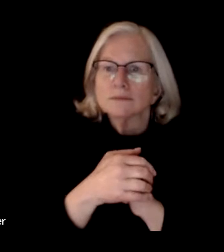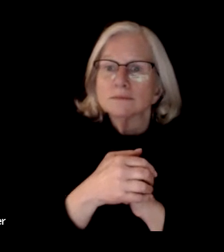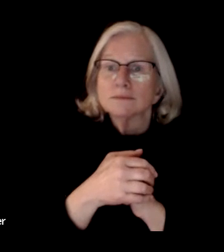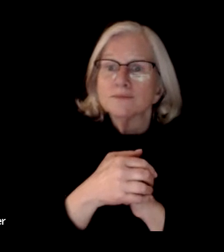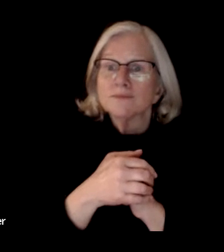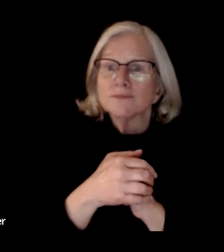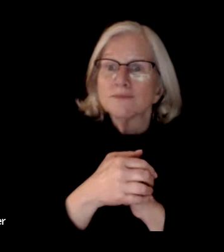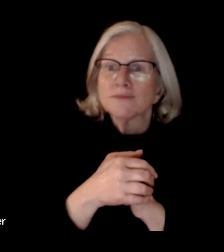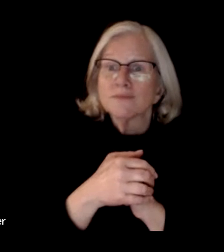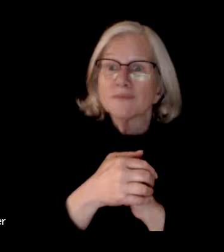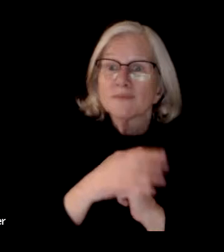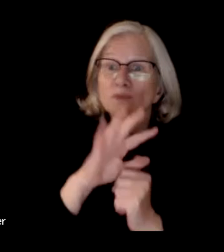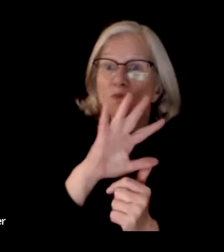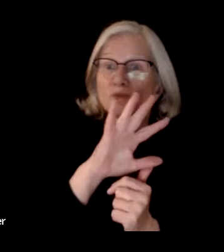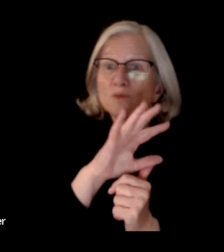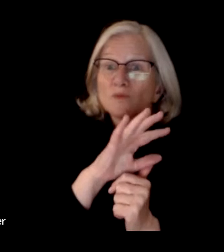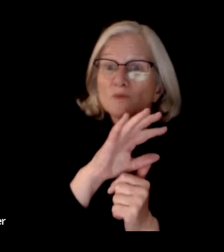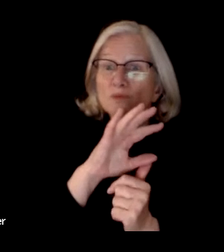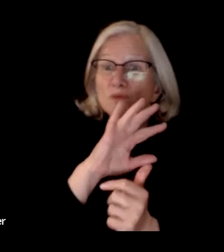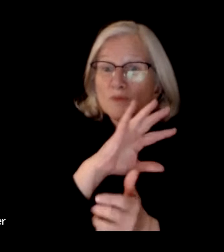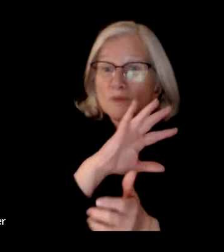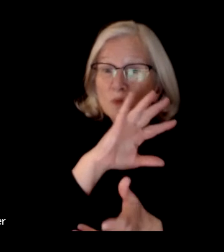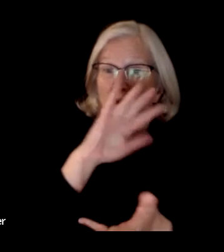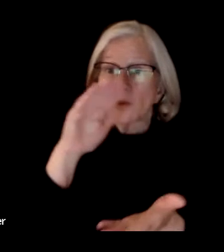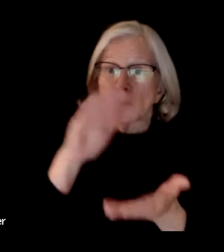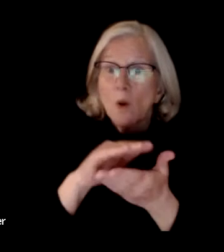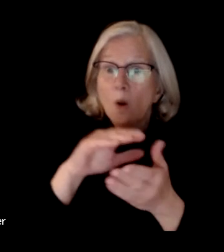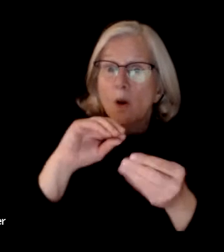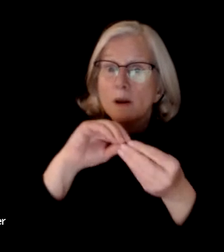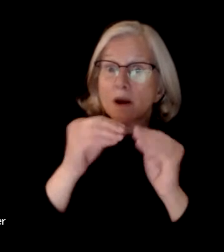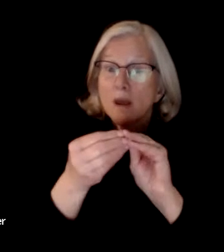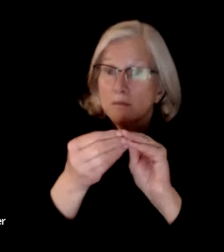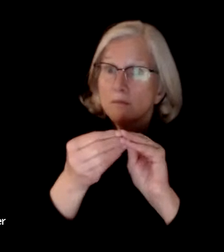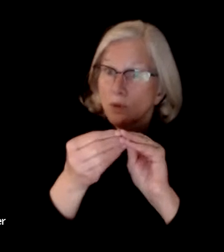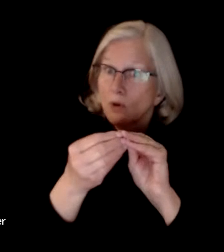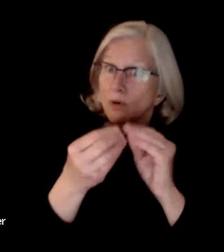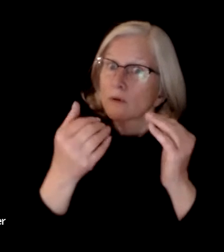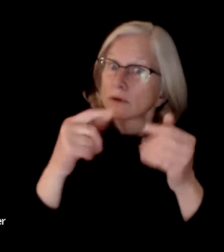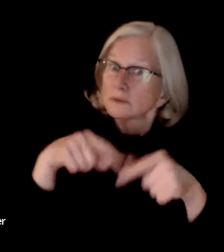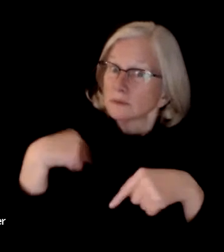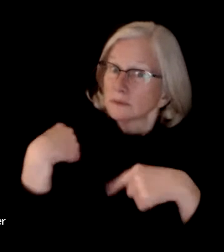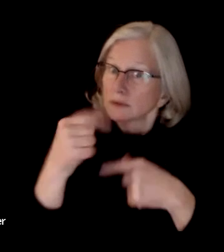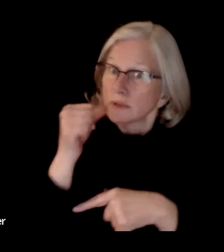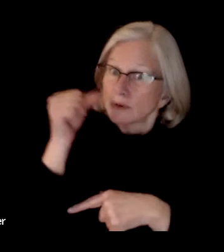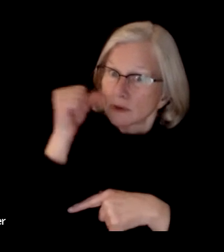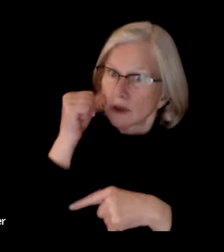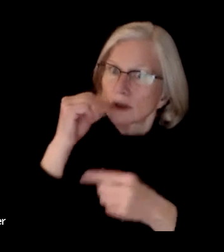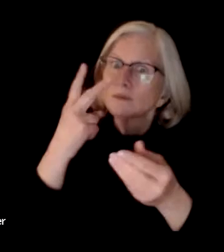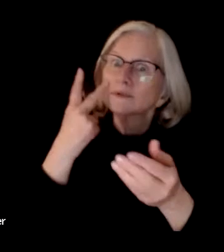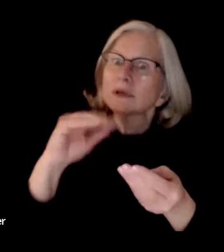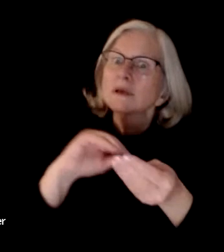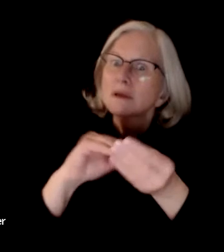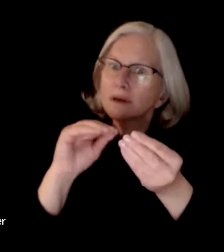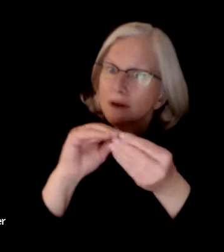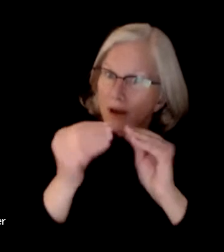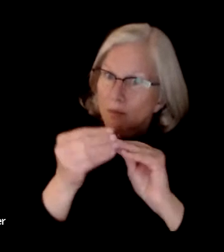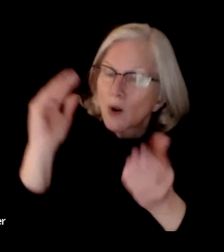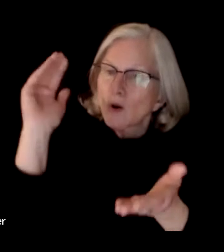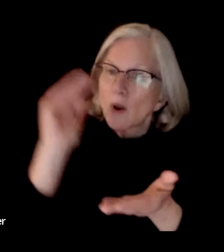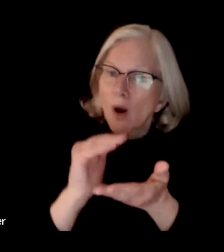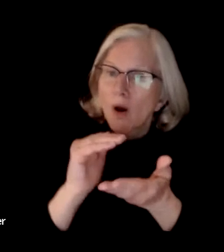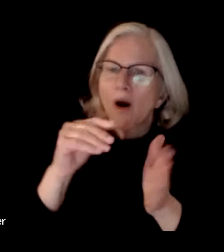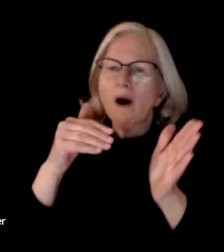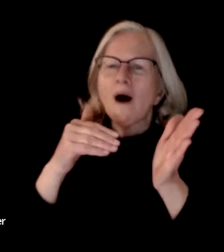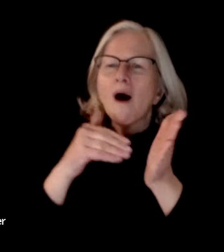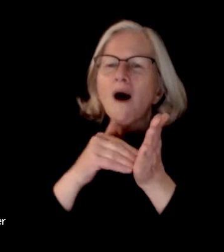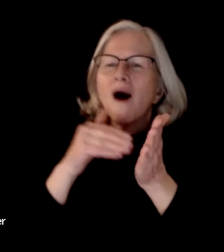deaths reported yesterday, which we're always grateful to see, but that often is an artifact of weekend